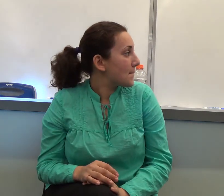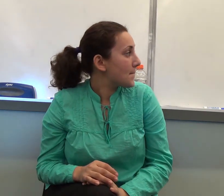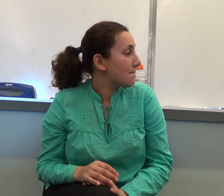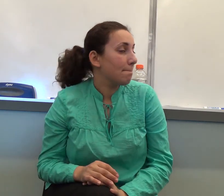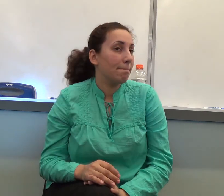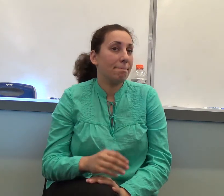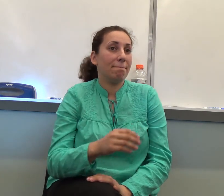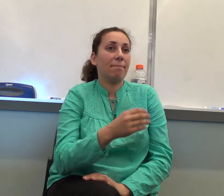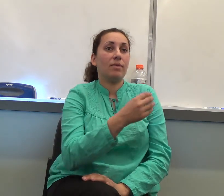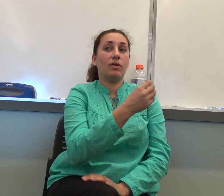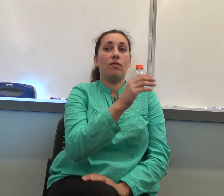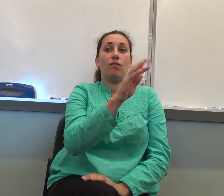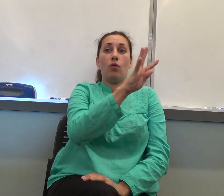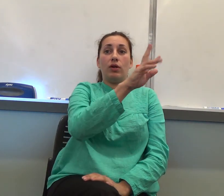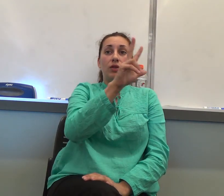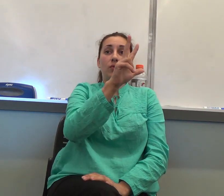43.2 into 400.